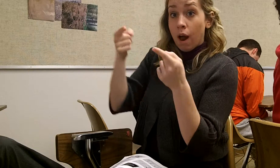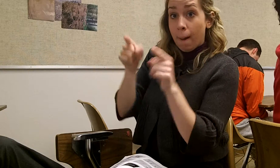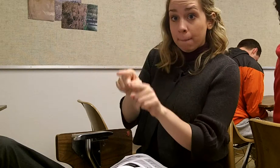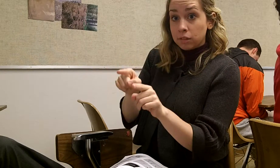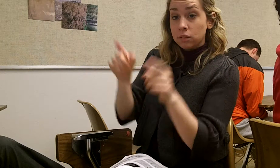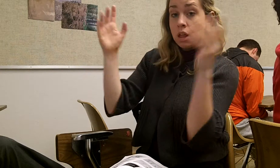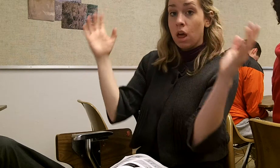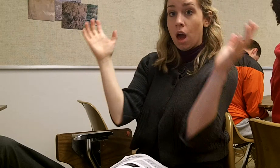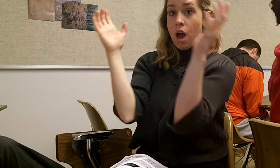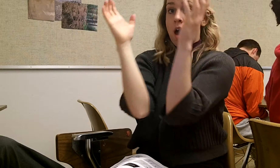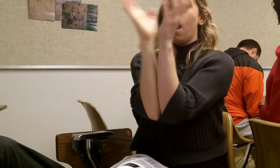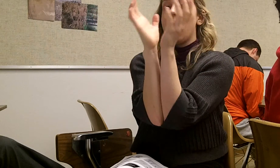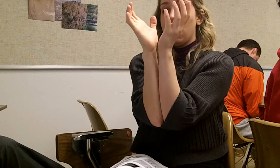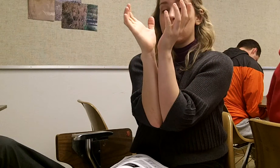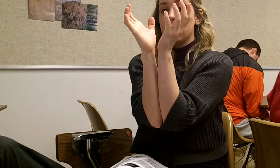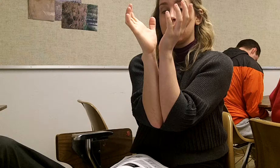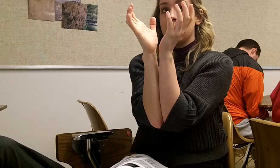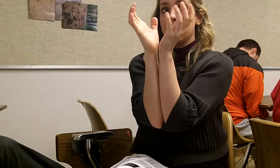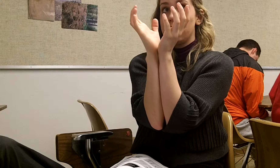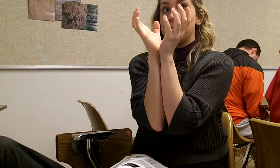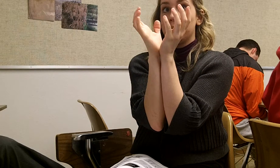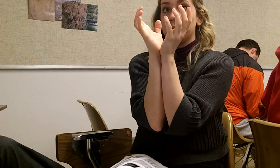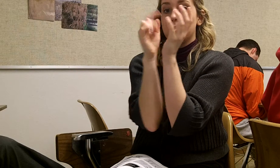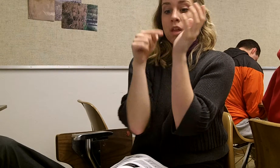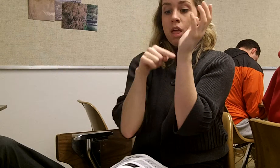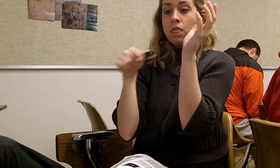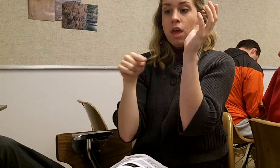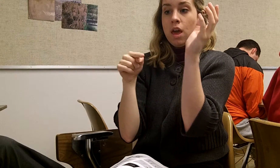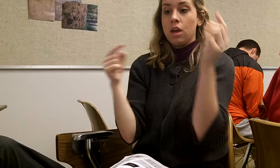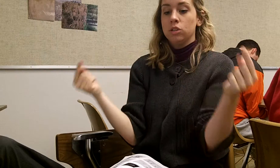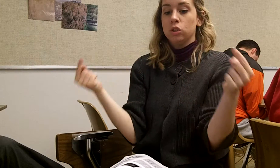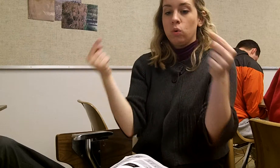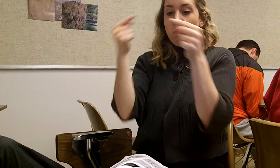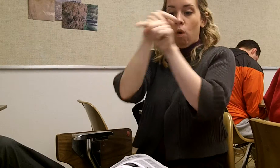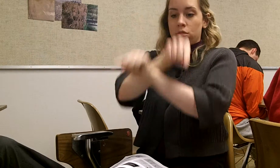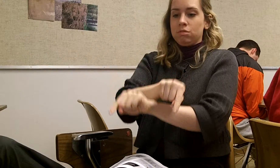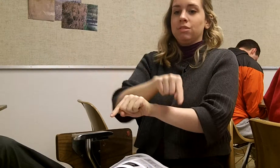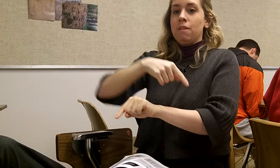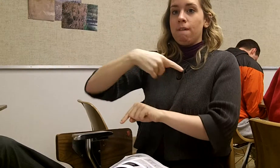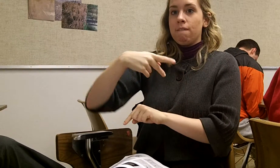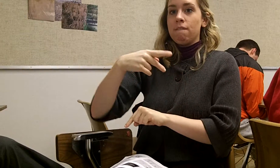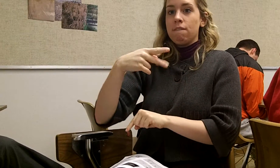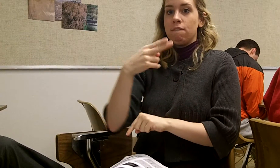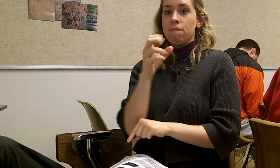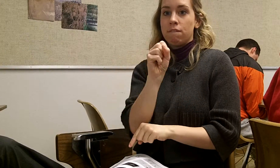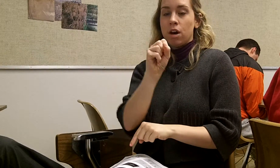together to jointly bind the signal, they cross-phosphorylate each other, which is what's going